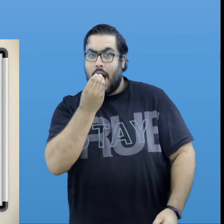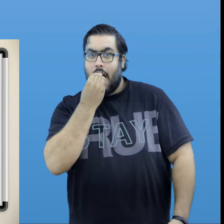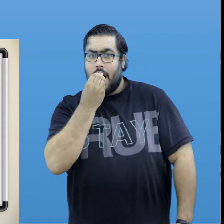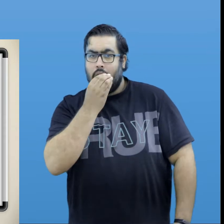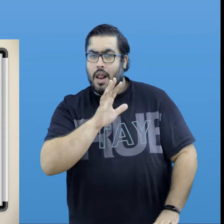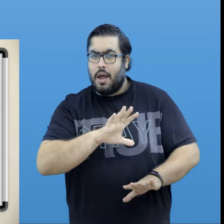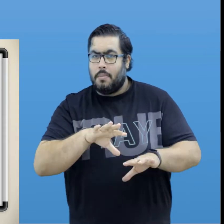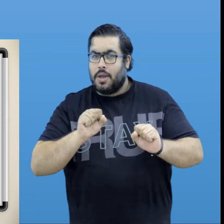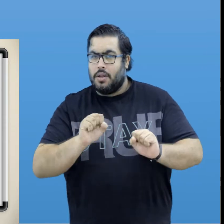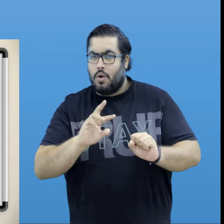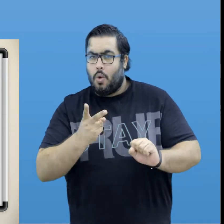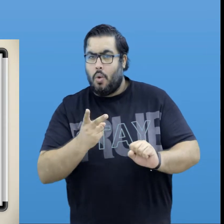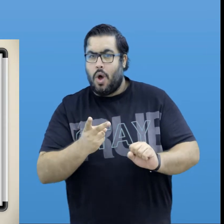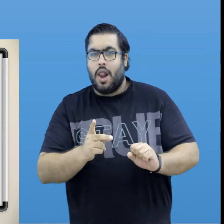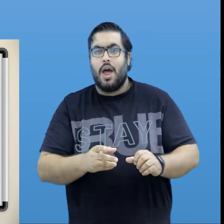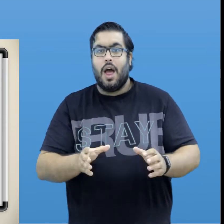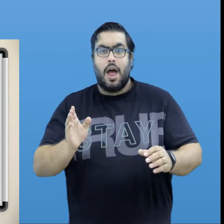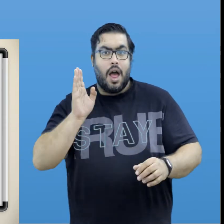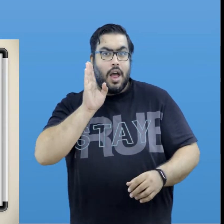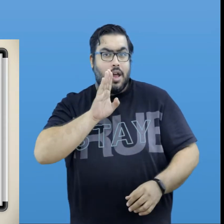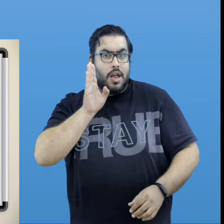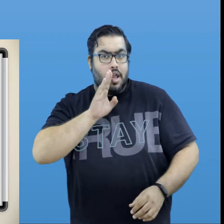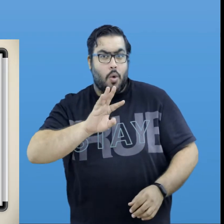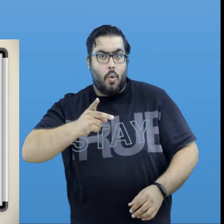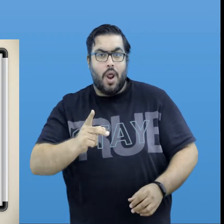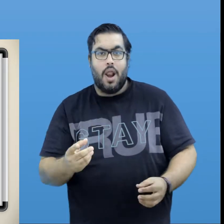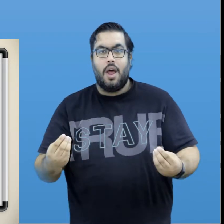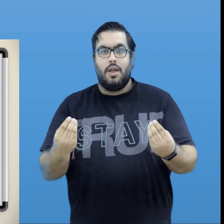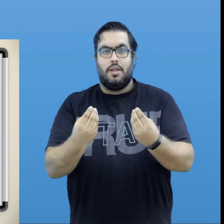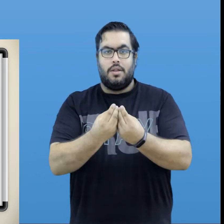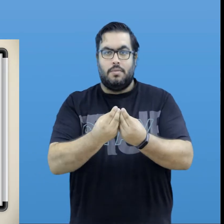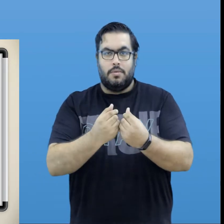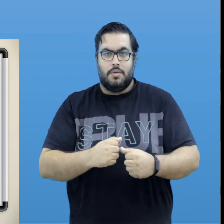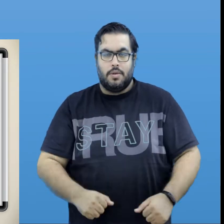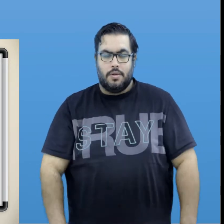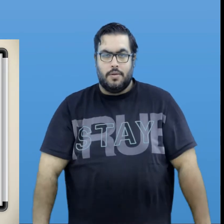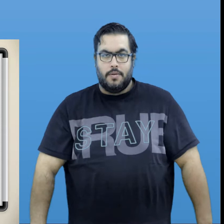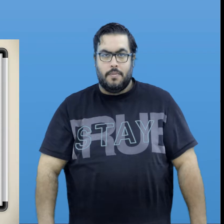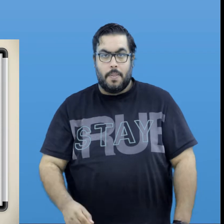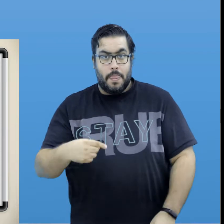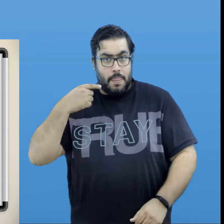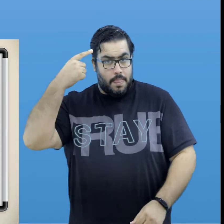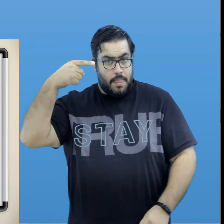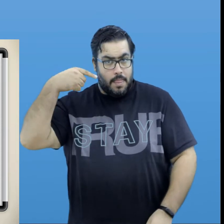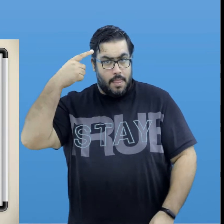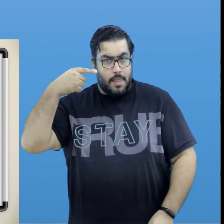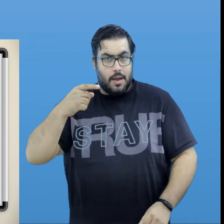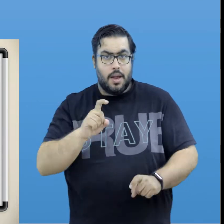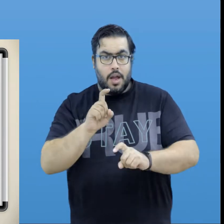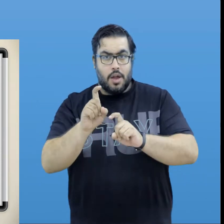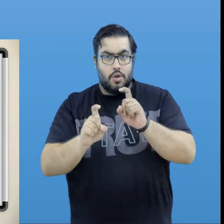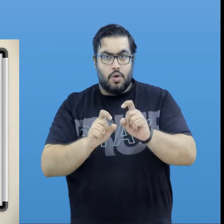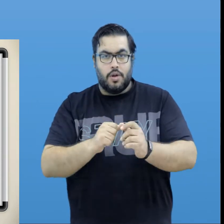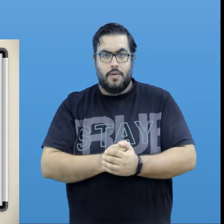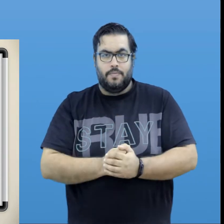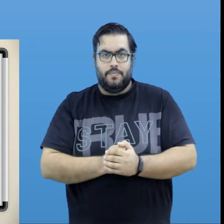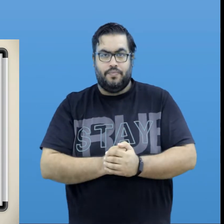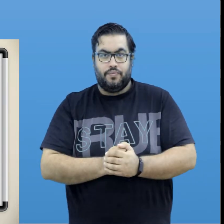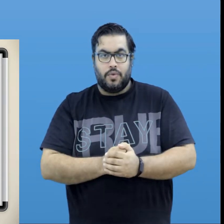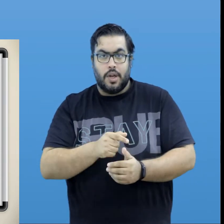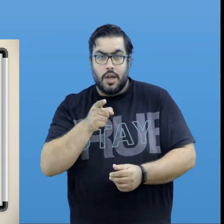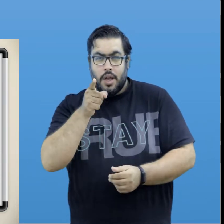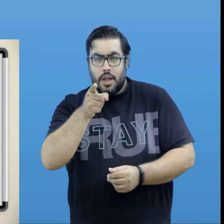We're going to come back to that in a few minutes. In your own words means paraphrasing. So how can you